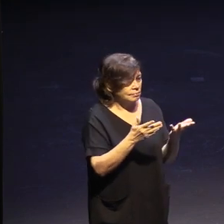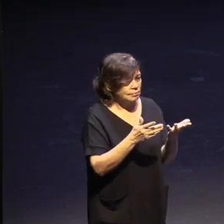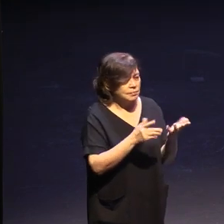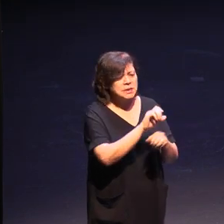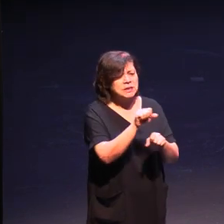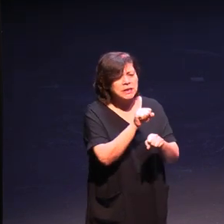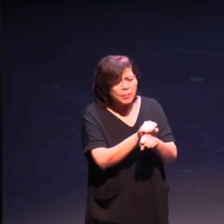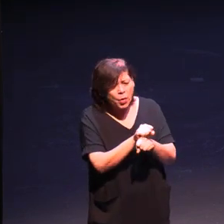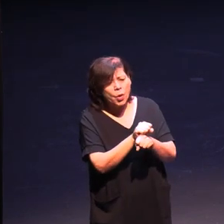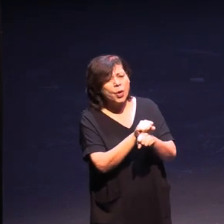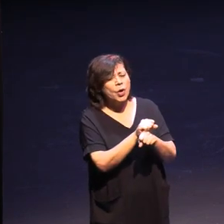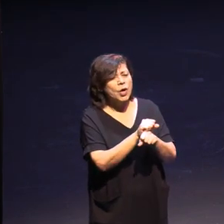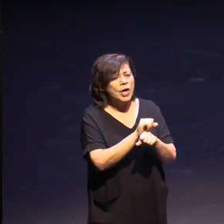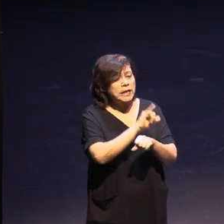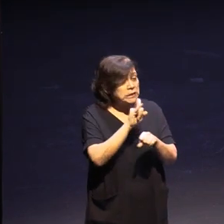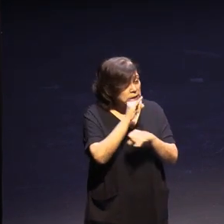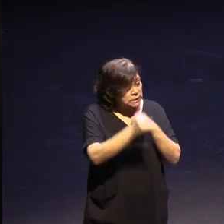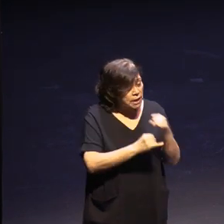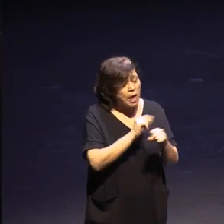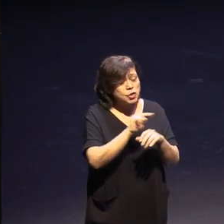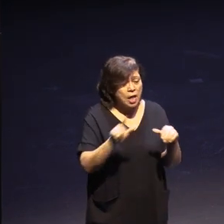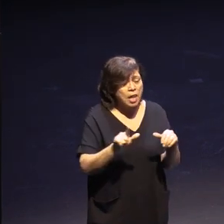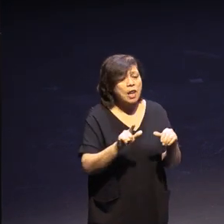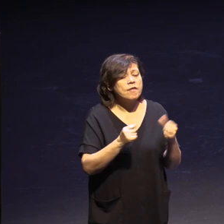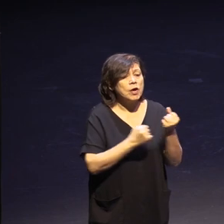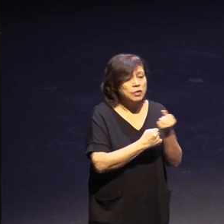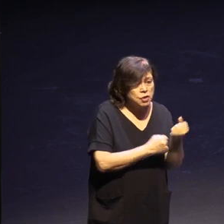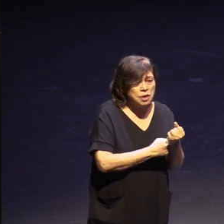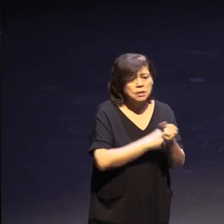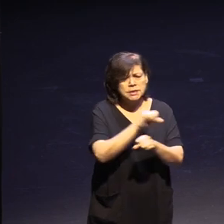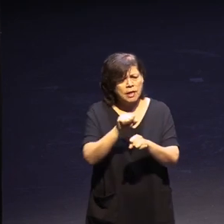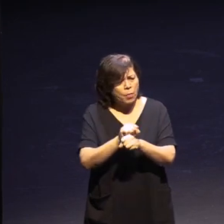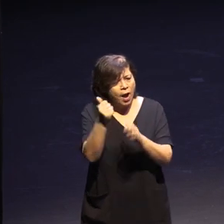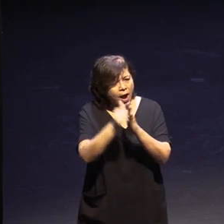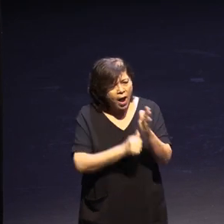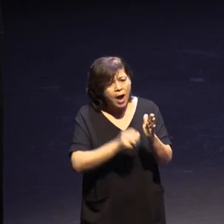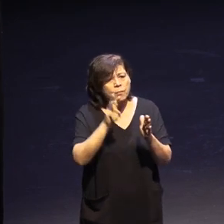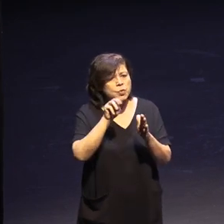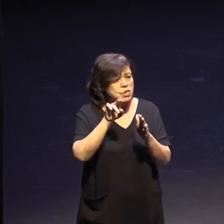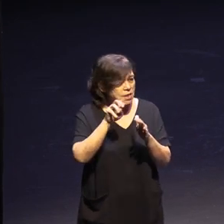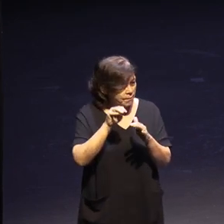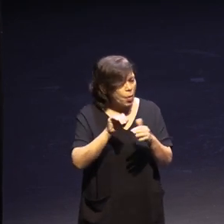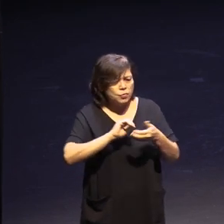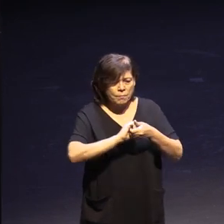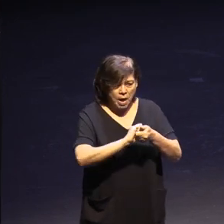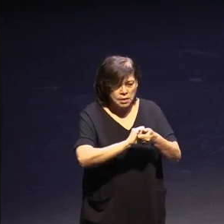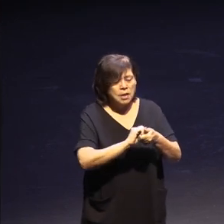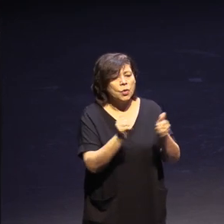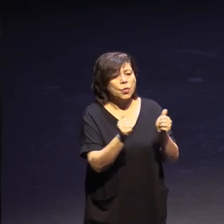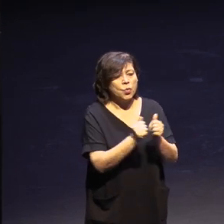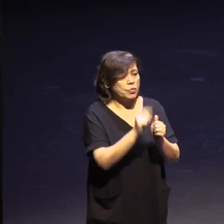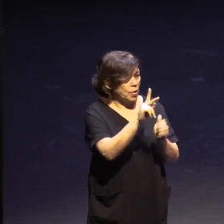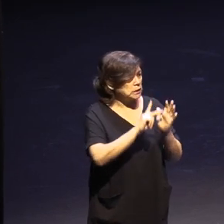Singapore International Foundation as a program partner, the Singapore Art Museum as a program partner as well, where we brought one of our